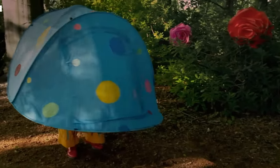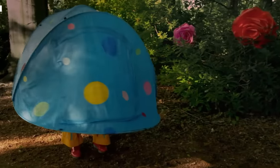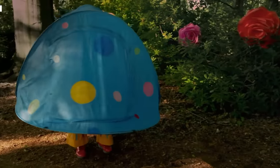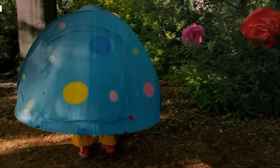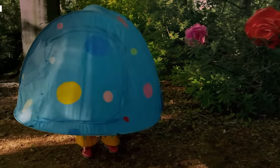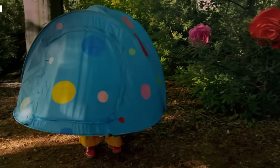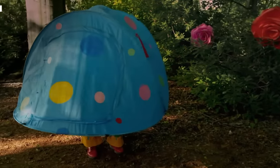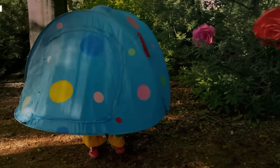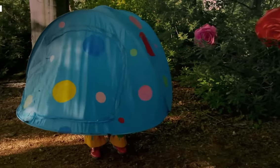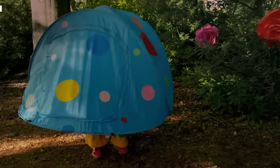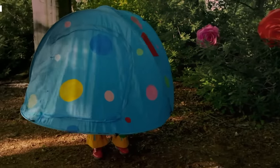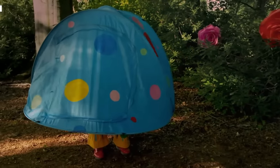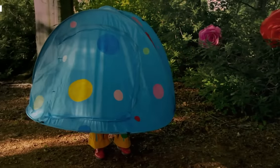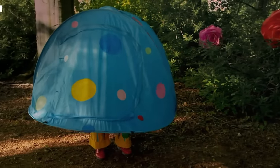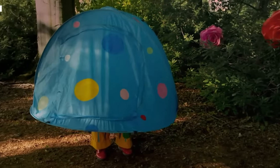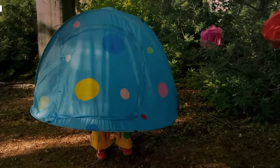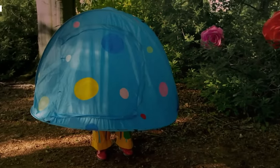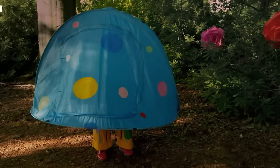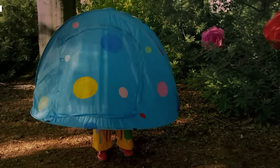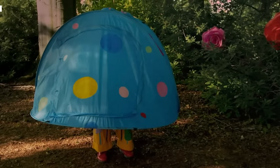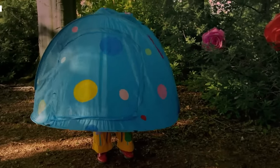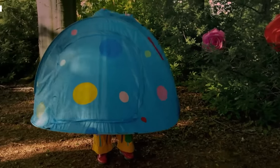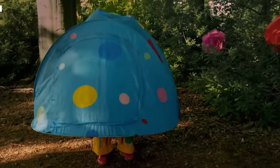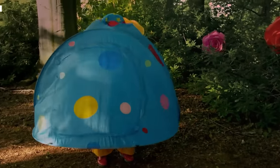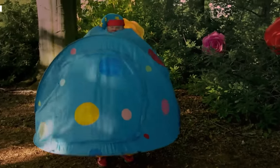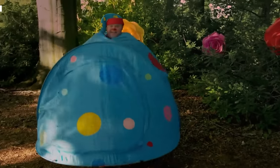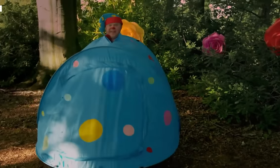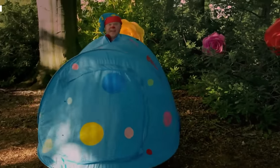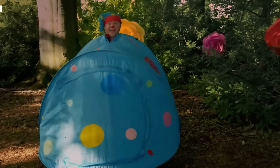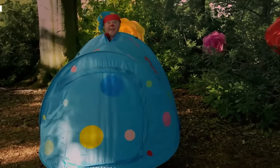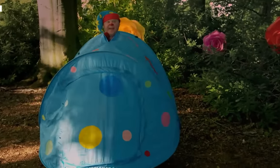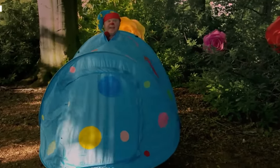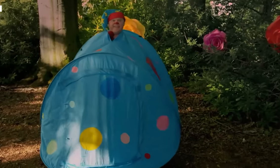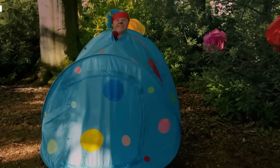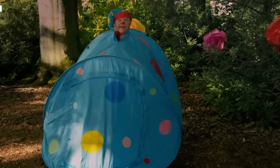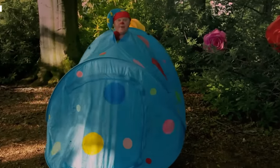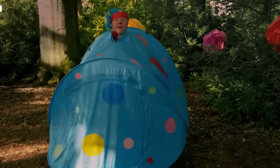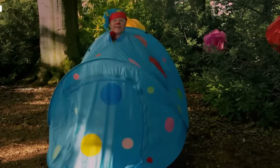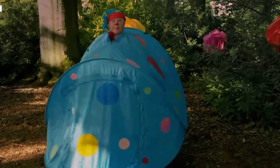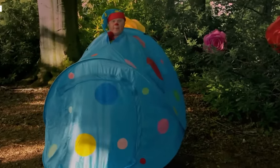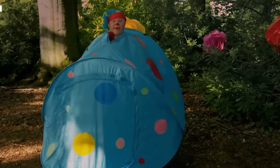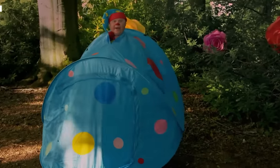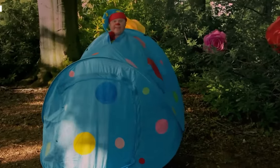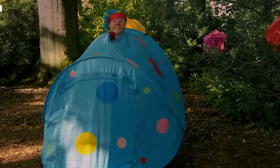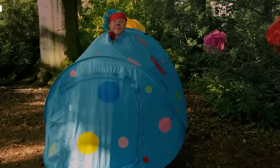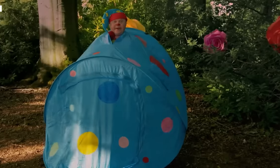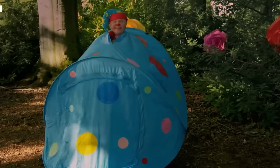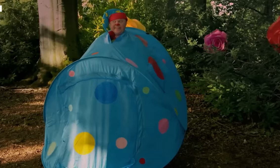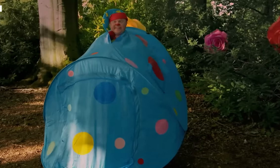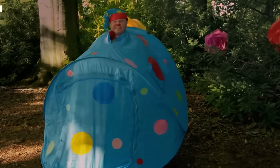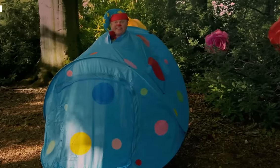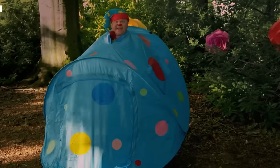noise. Where are you going, Mr Tumble? Somewhere quiet so I can